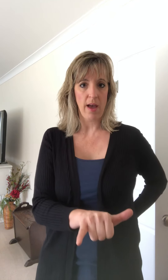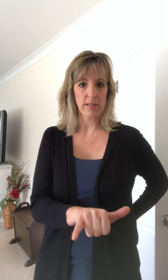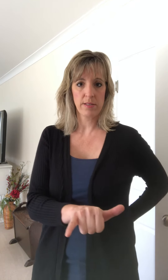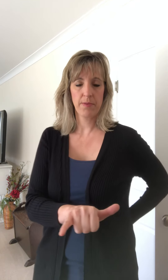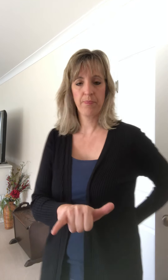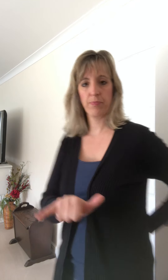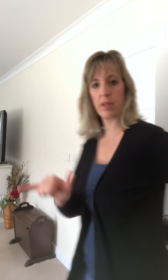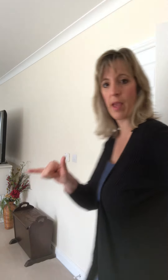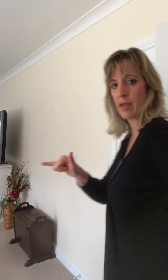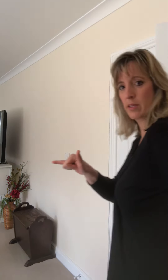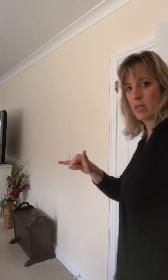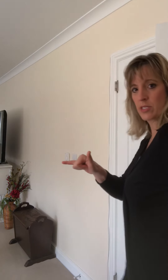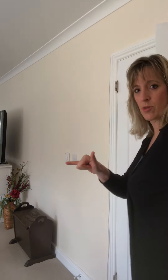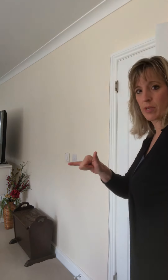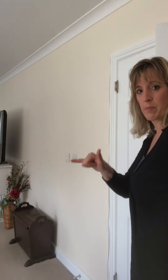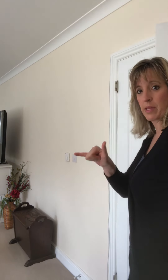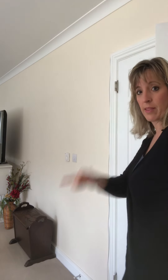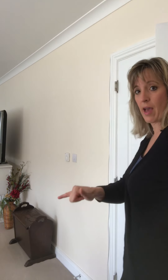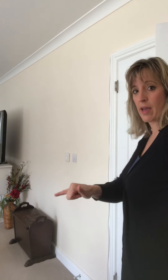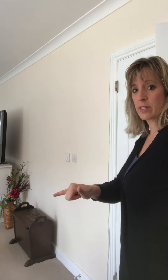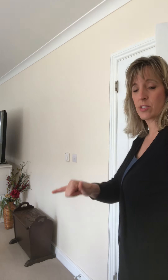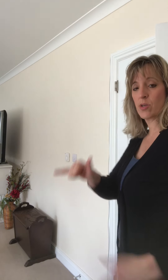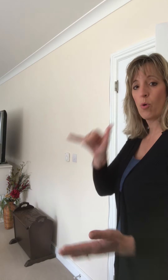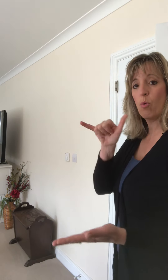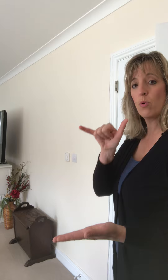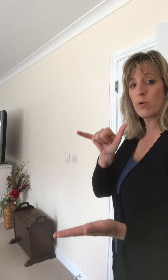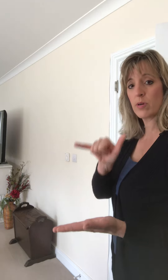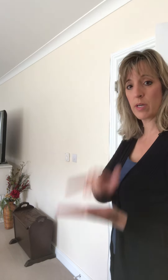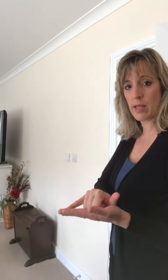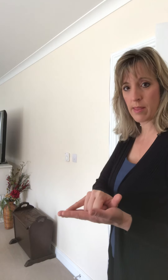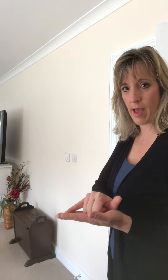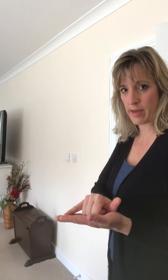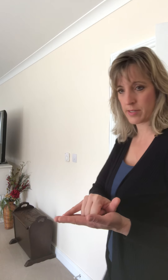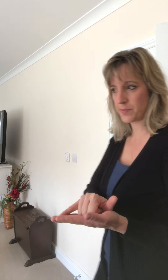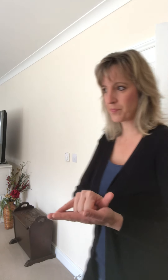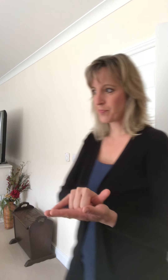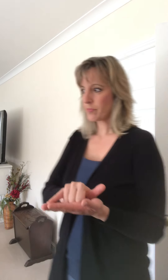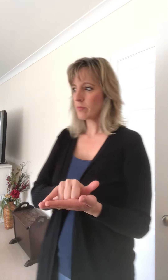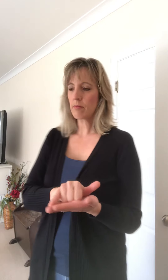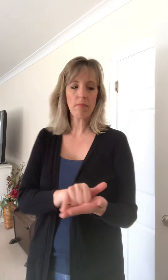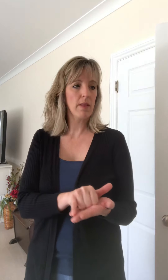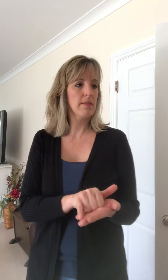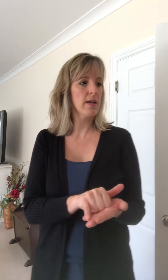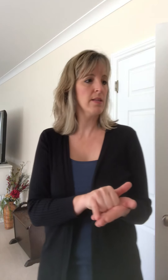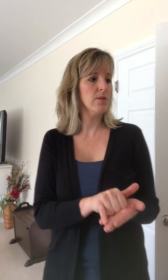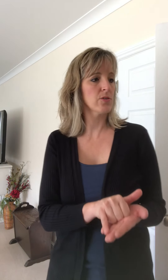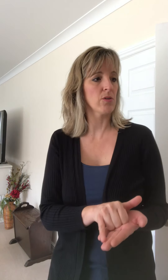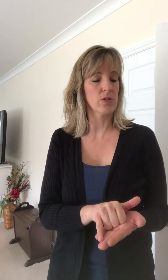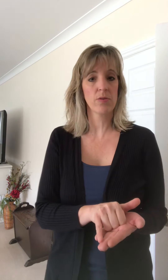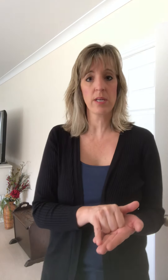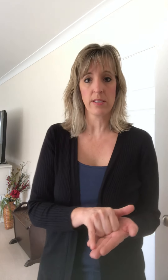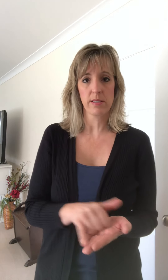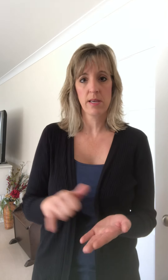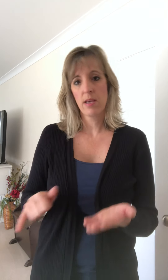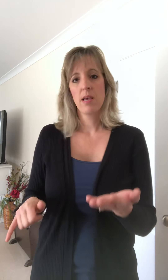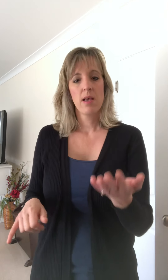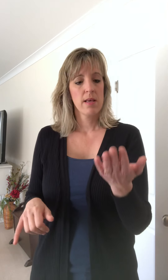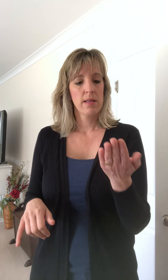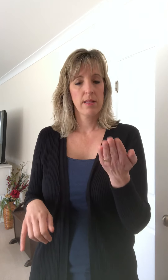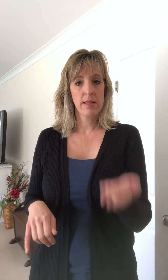that. Okay, so it can be that or that. Then there's also this.